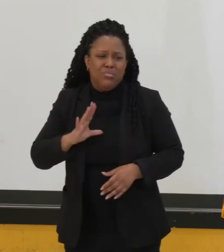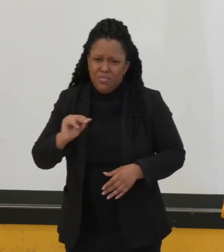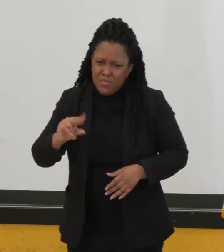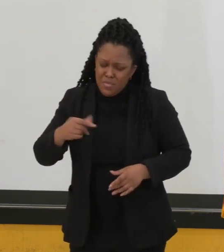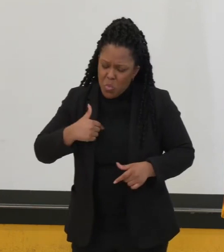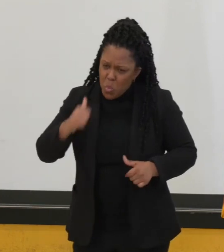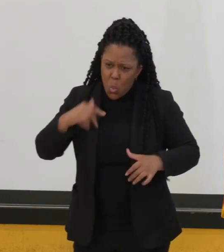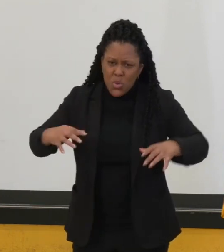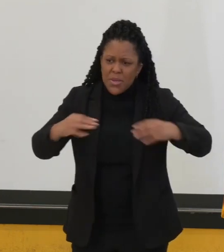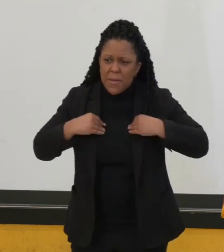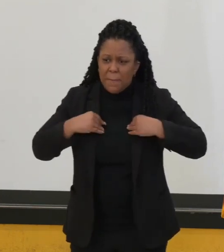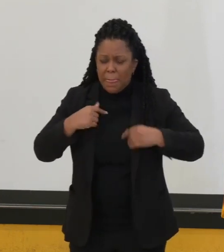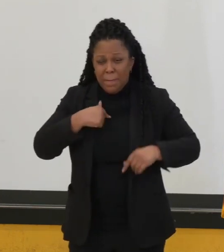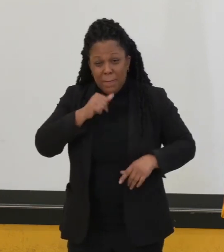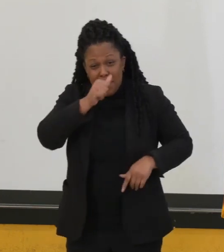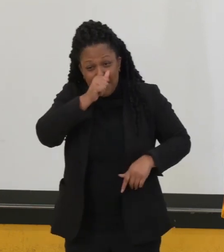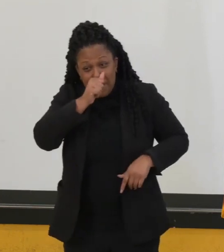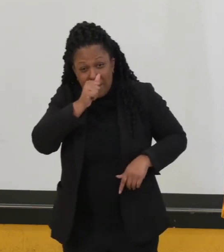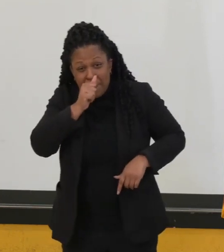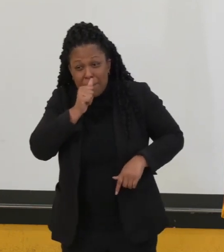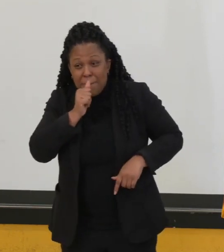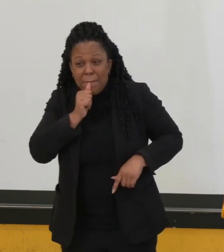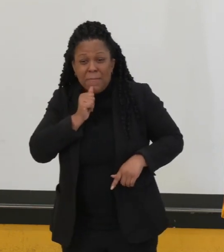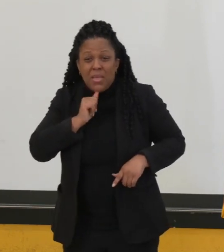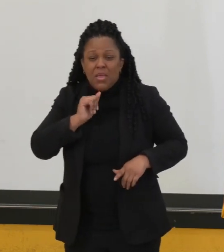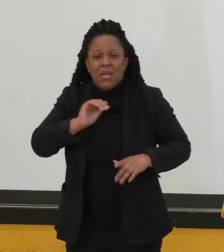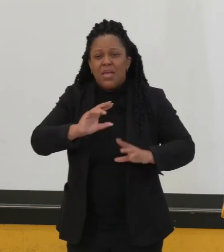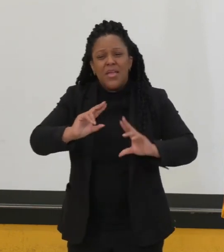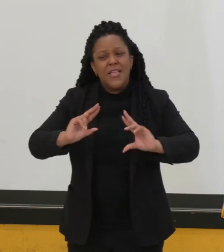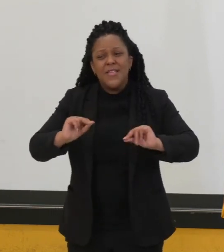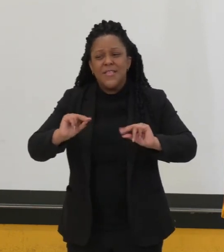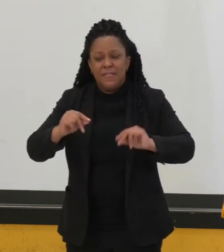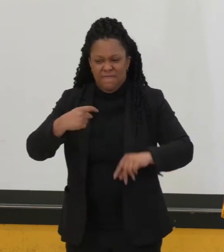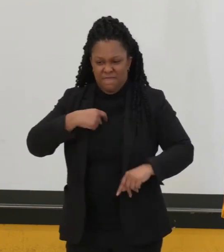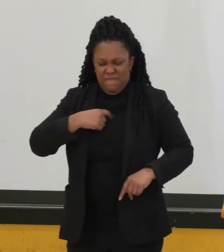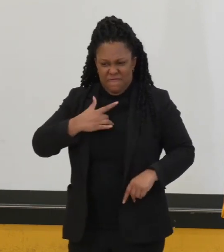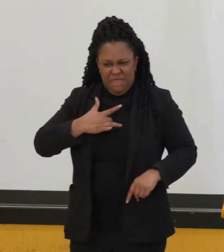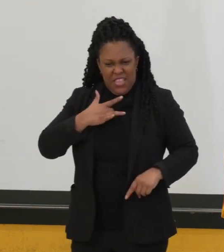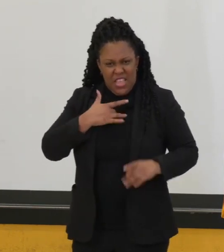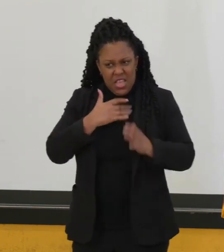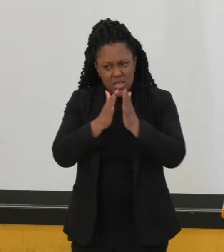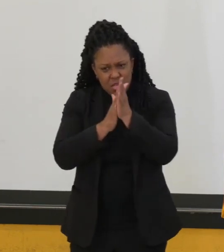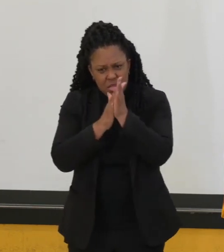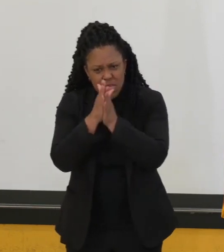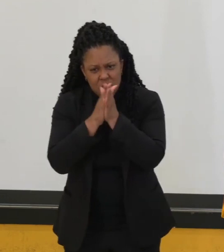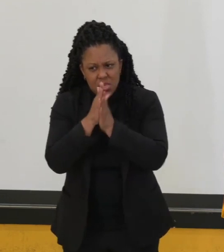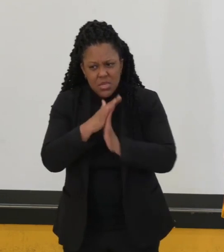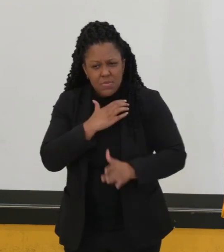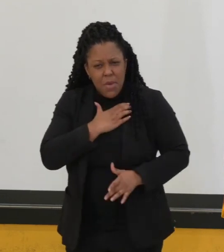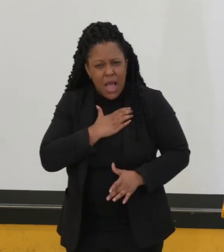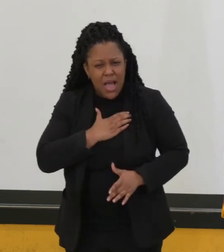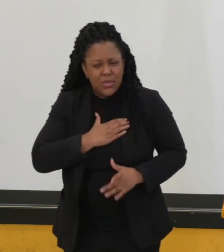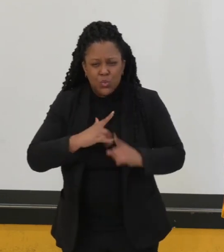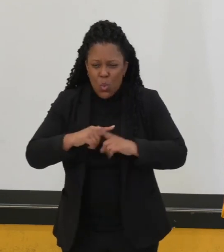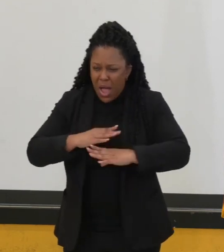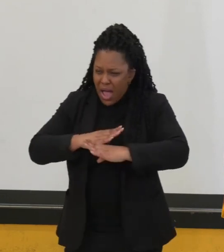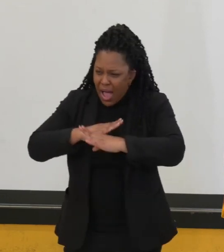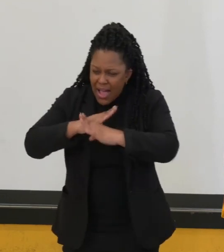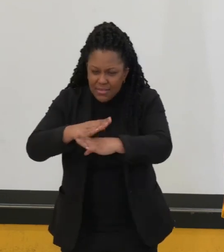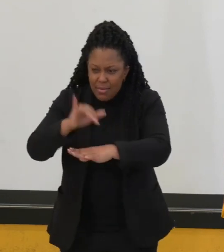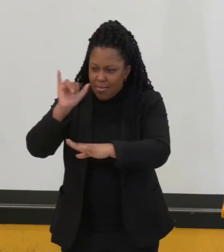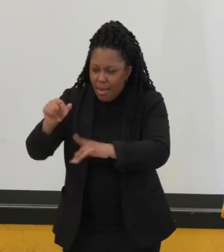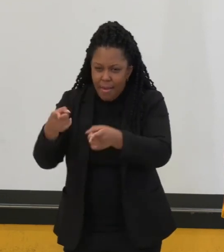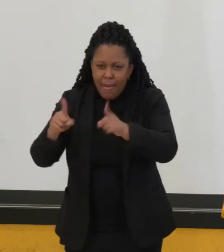about our urgent need to stop this from recurring. And there is no place in my heart where